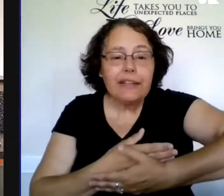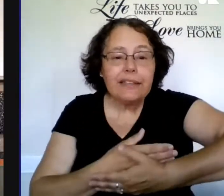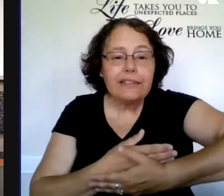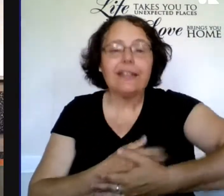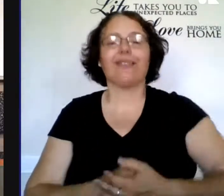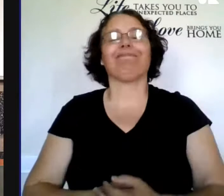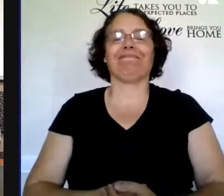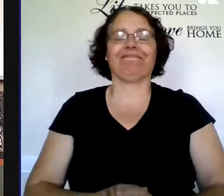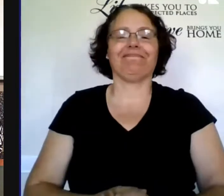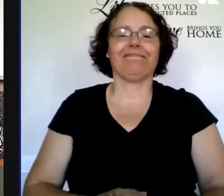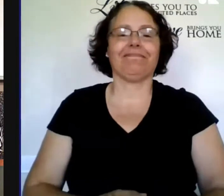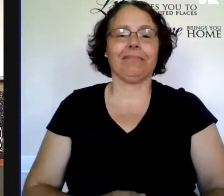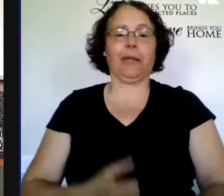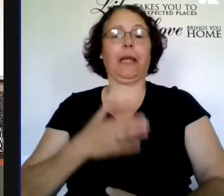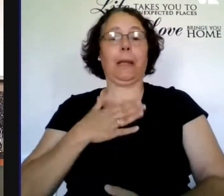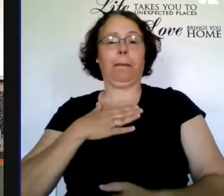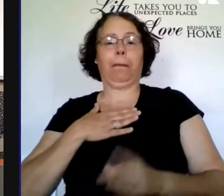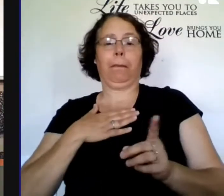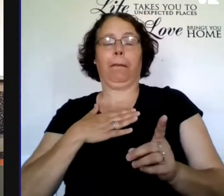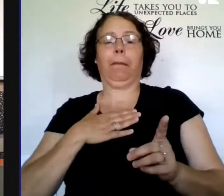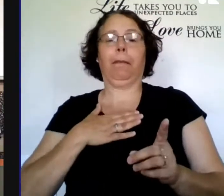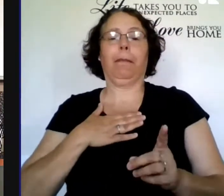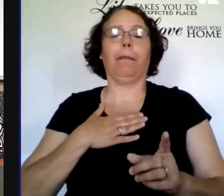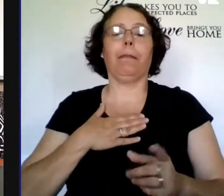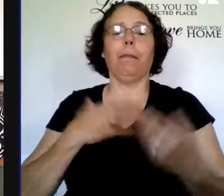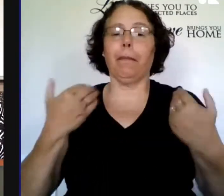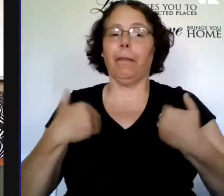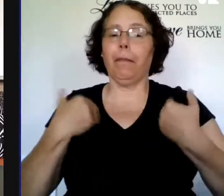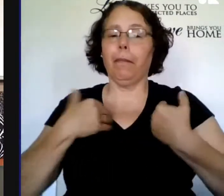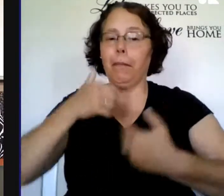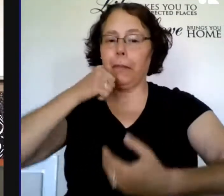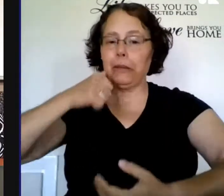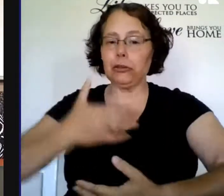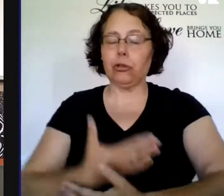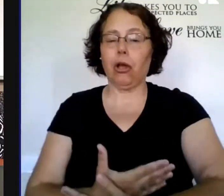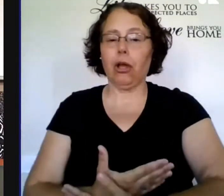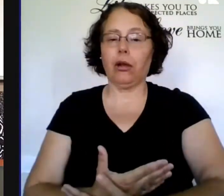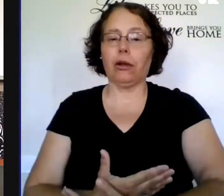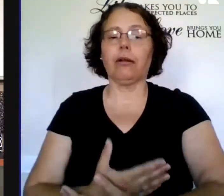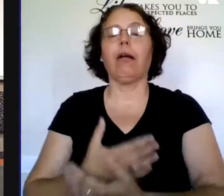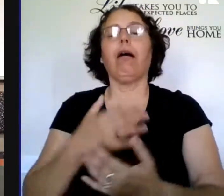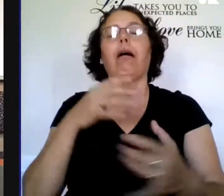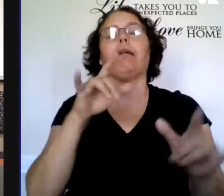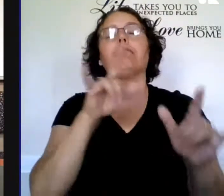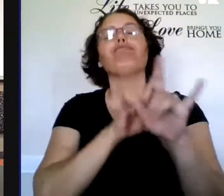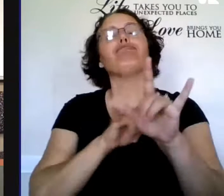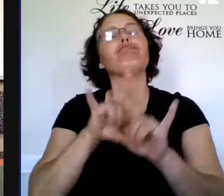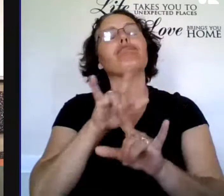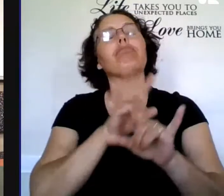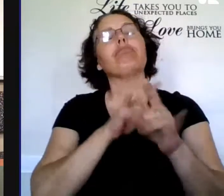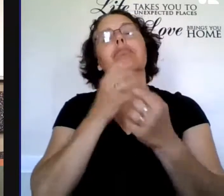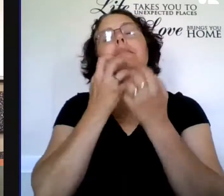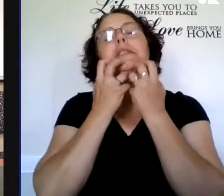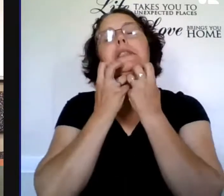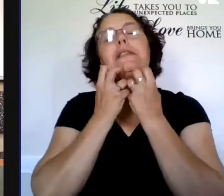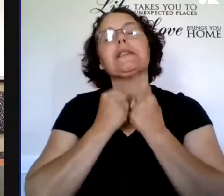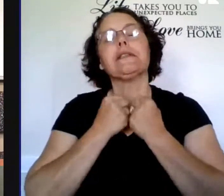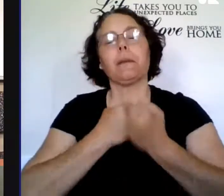girl, Lizzie, she loves babies so much, so I picked this book for her.